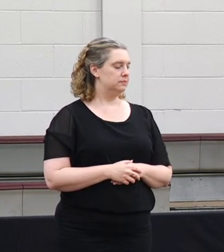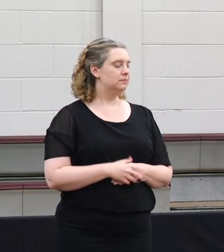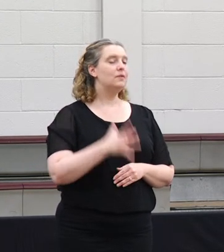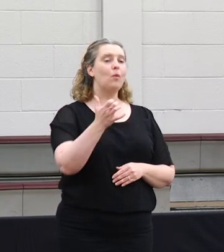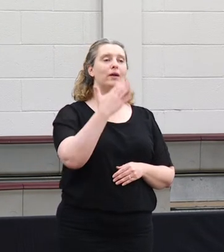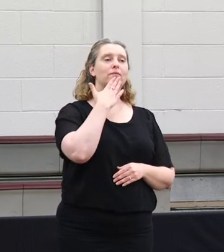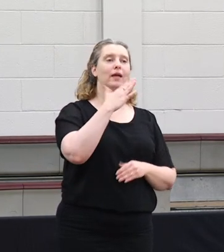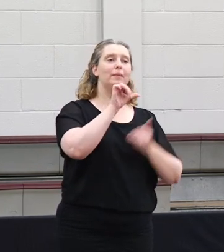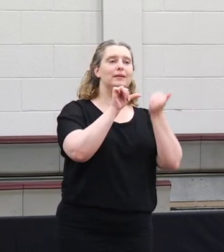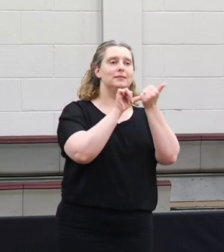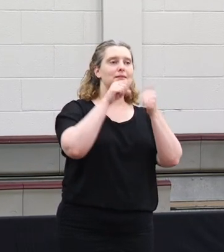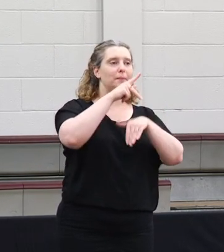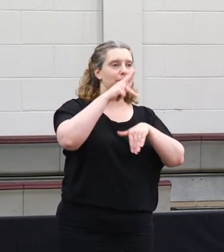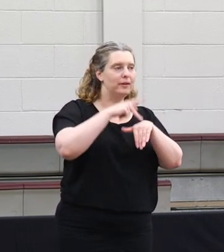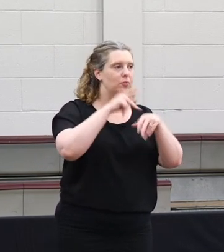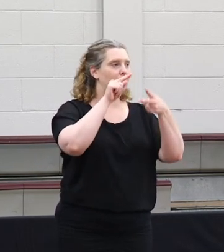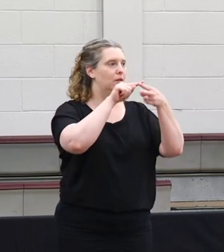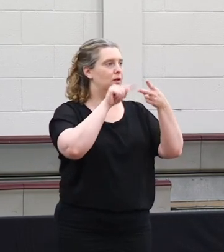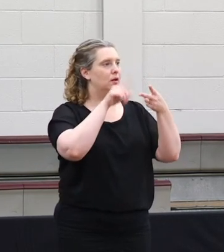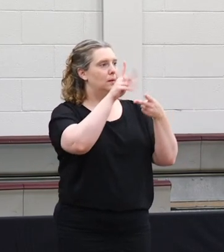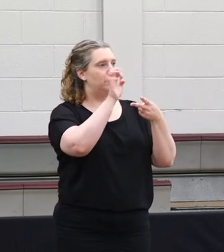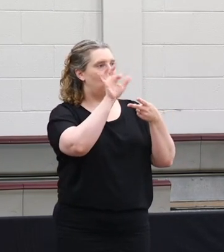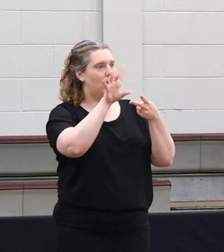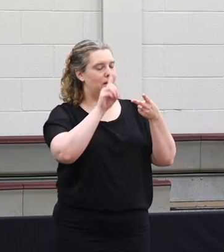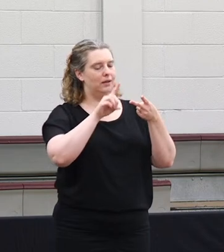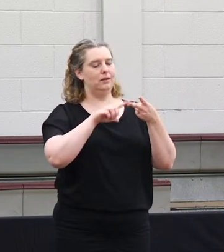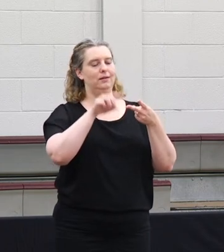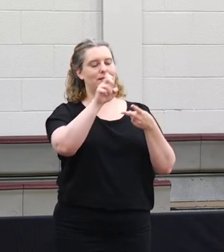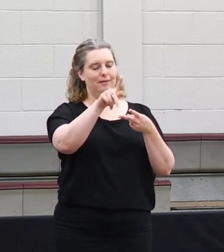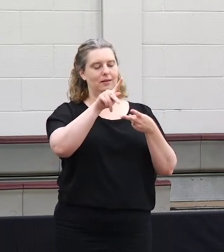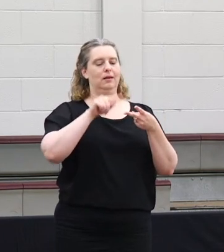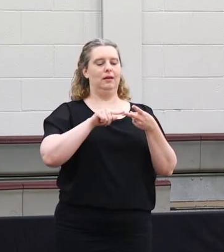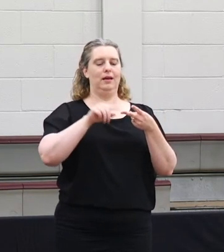I'd like to thank my assistant principals, Mr. Broderick and Mr. Sinatra,